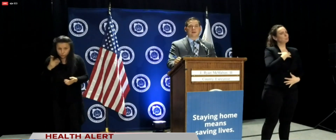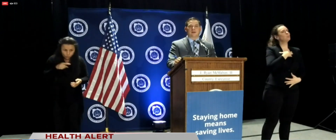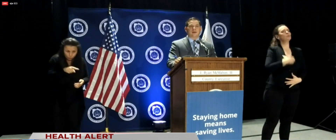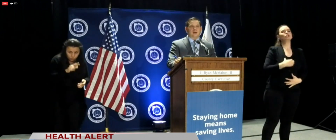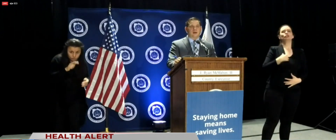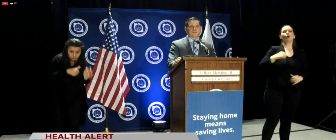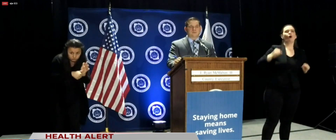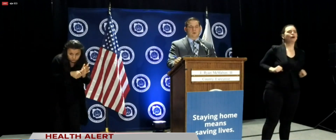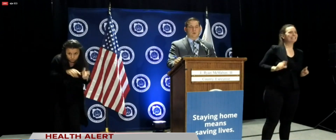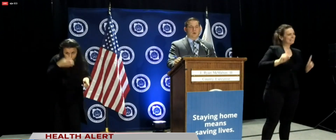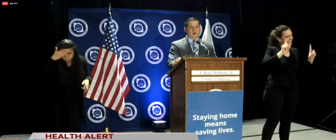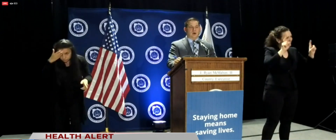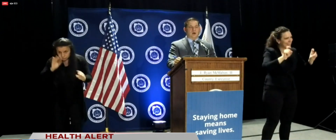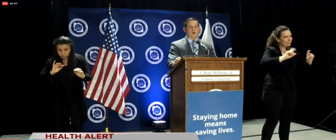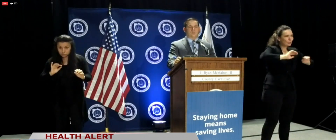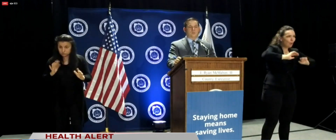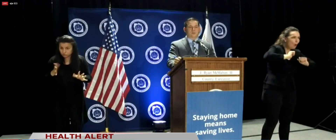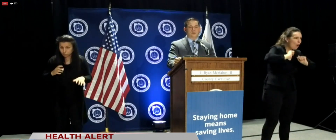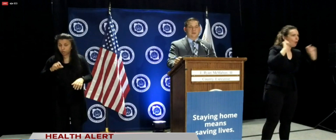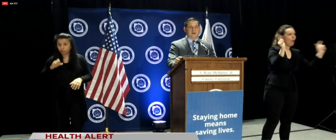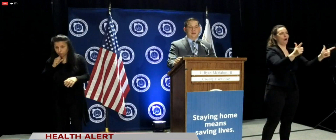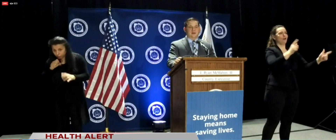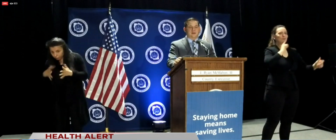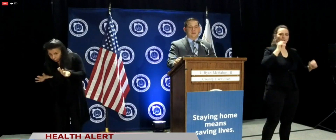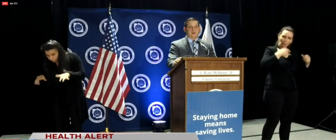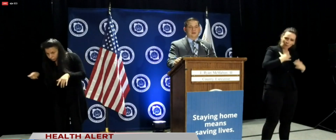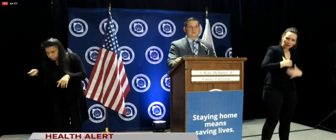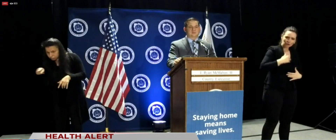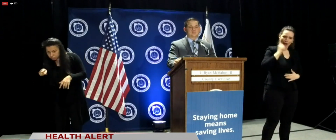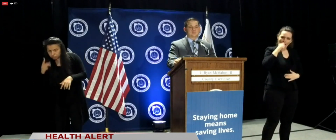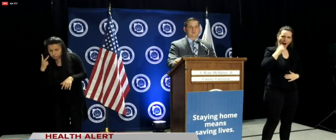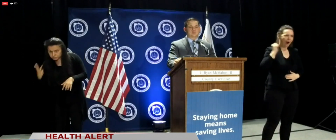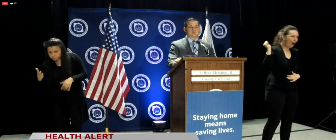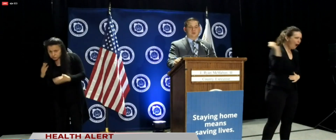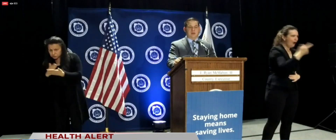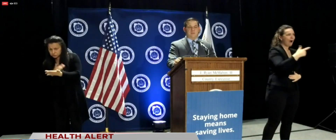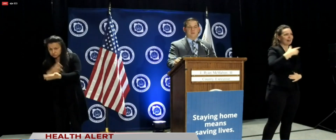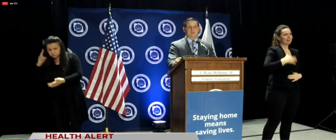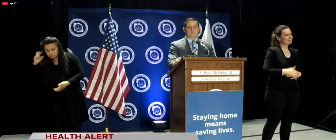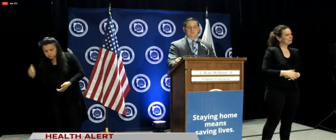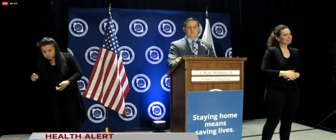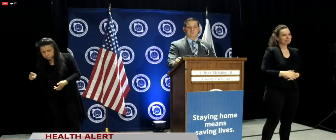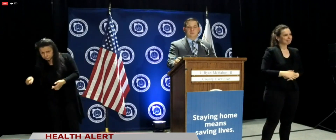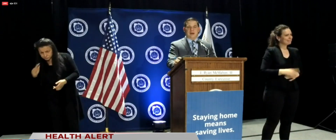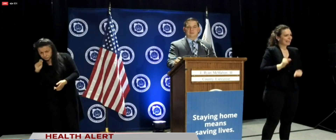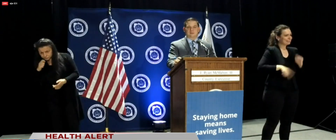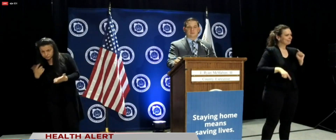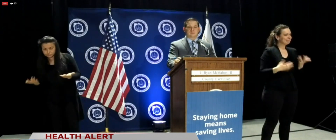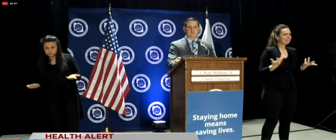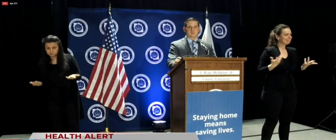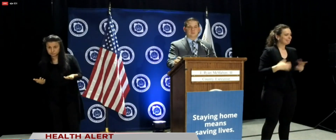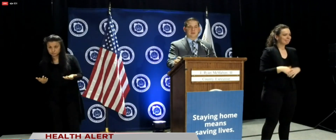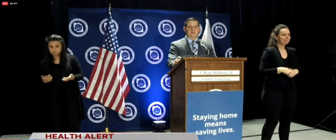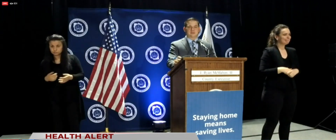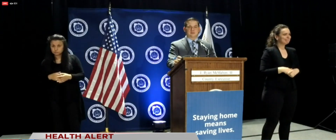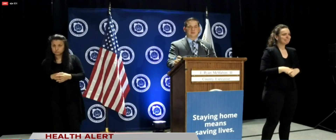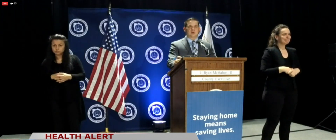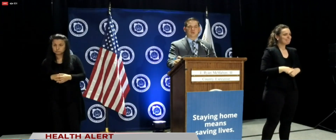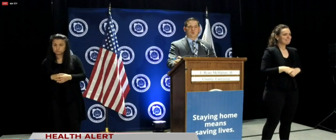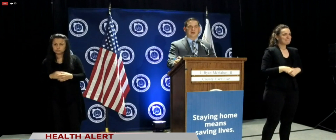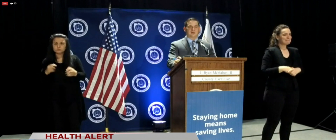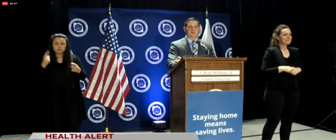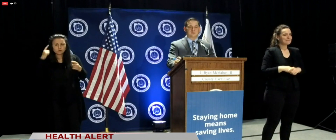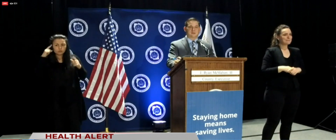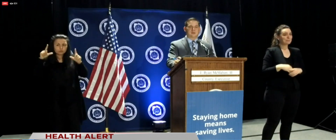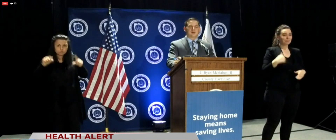right? So our hope would be that you get rapid, fast testing in